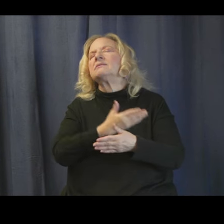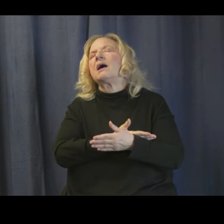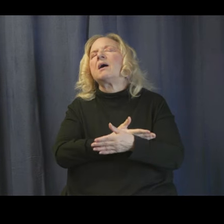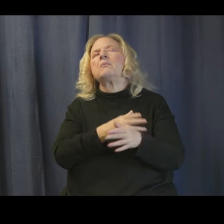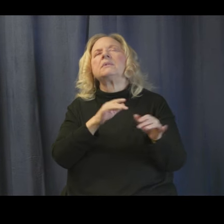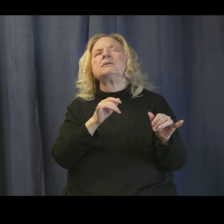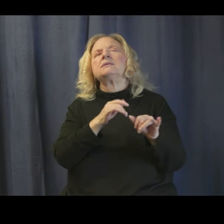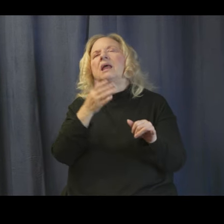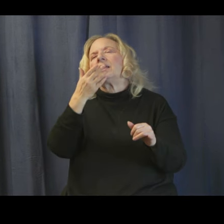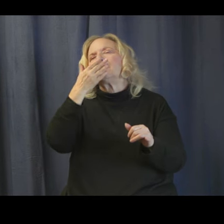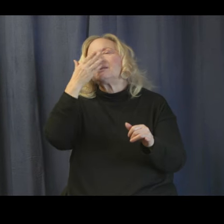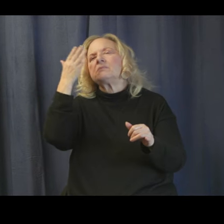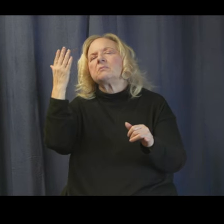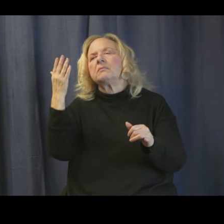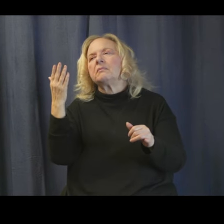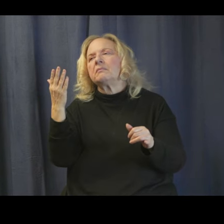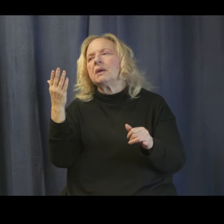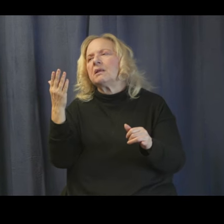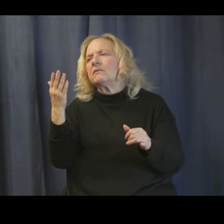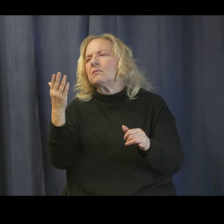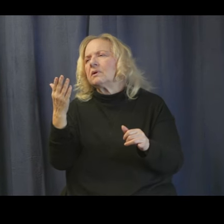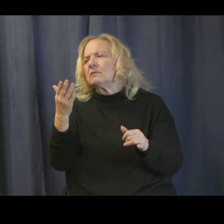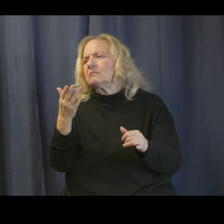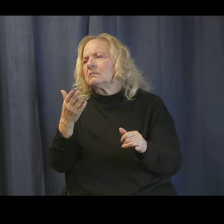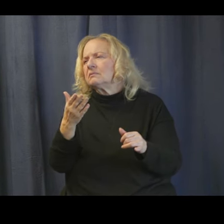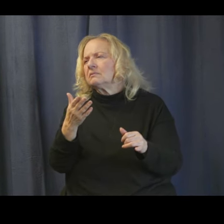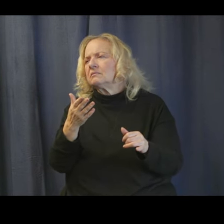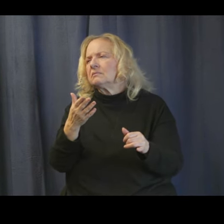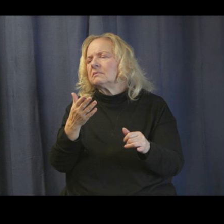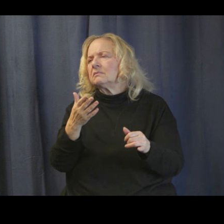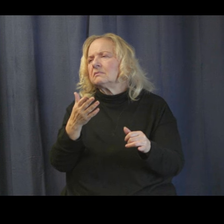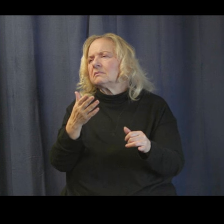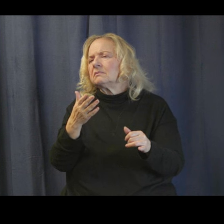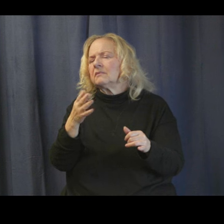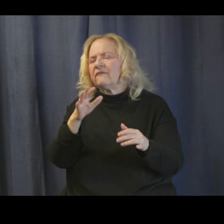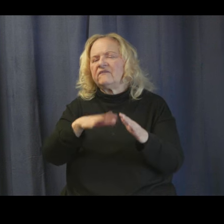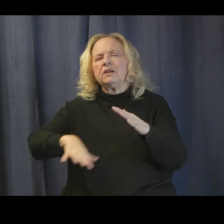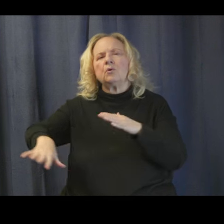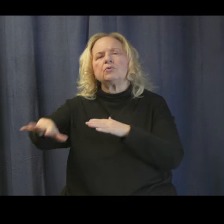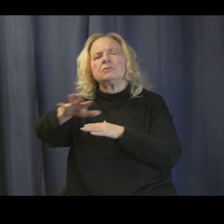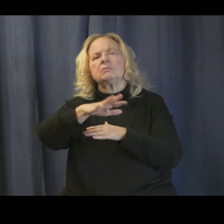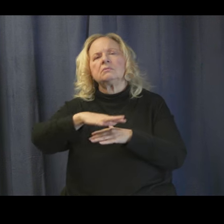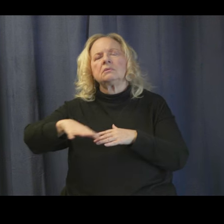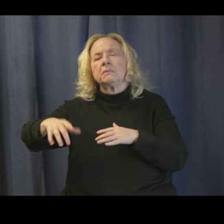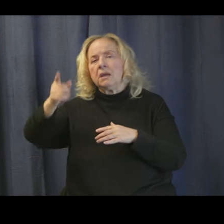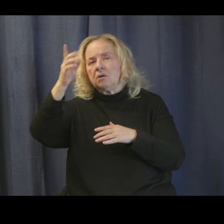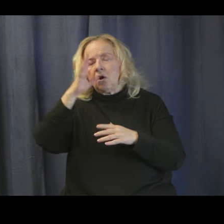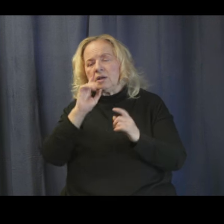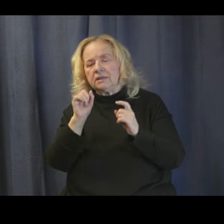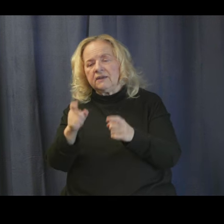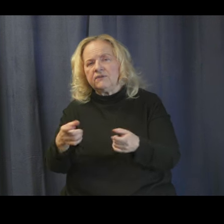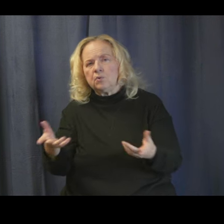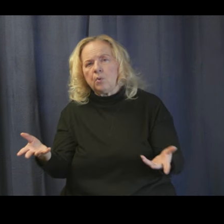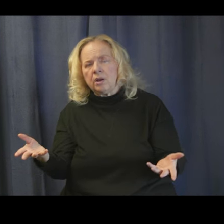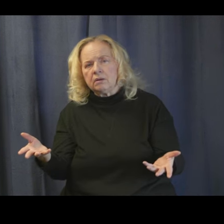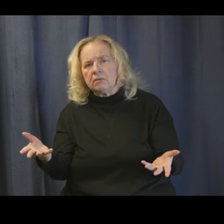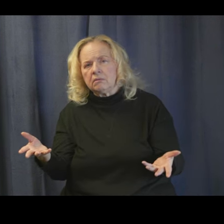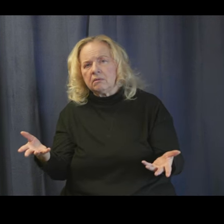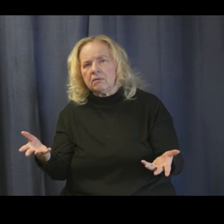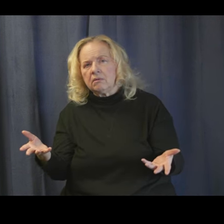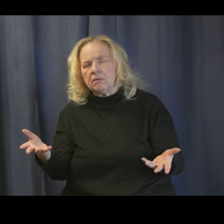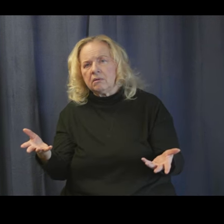is as the smell of a field, which the Lord has blessed. Therefore, may God give you the what?